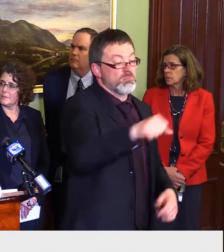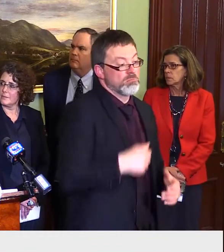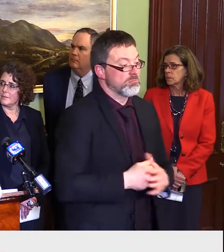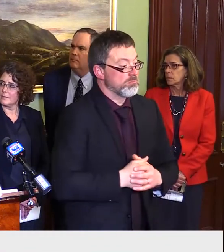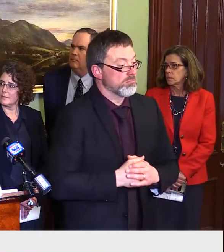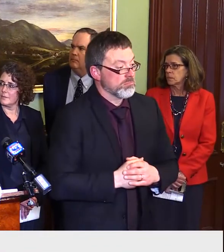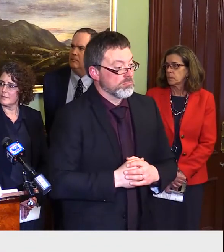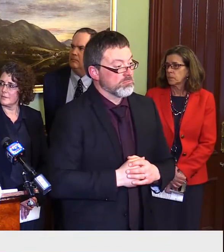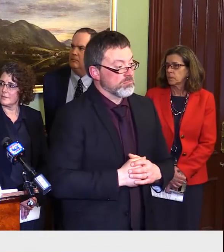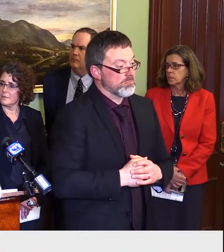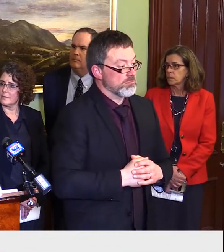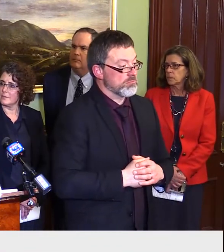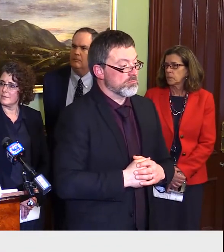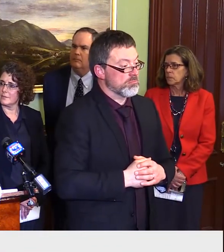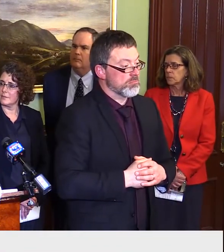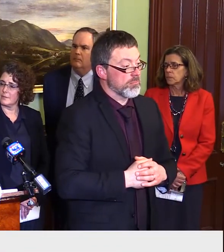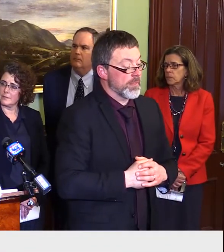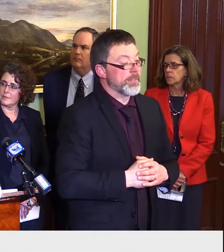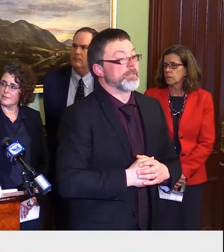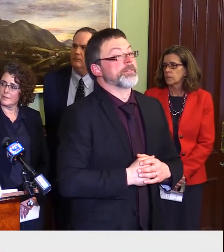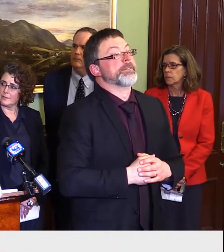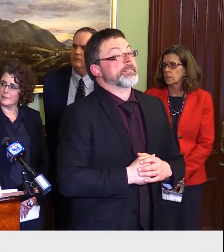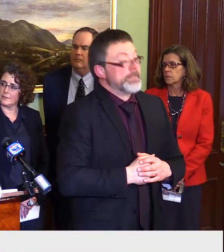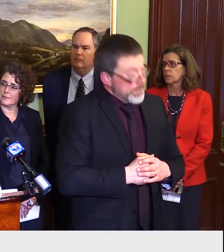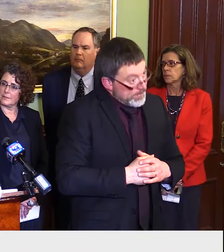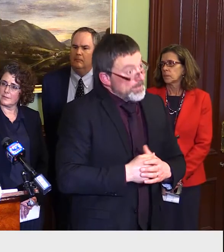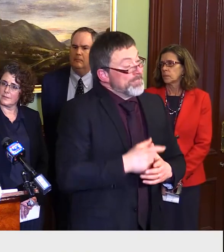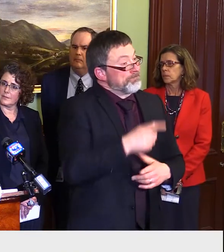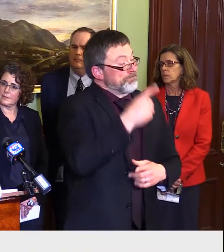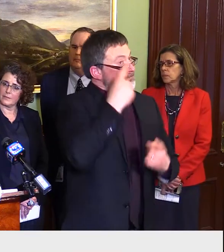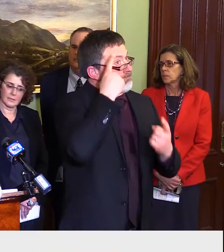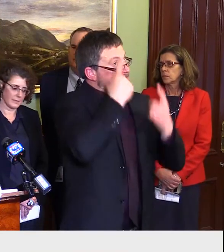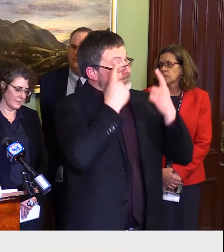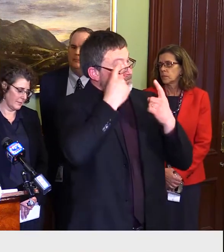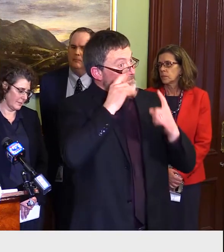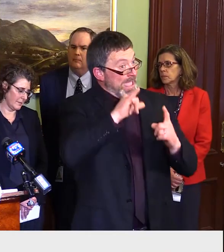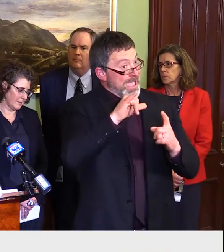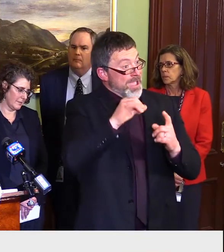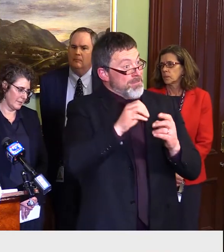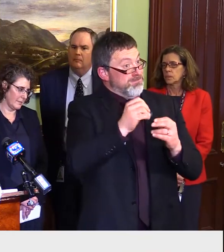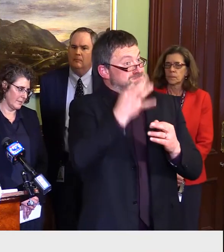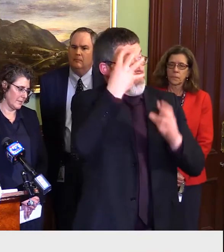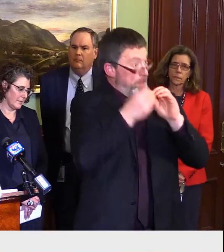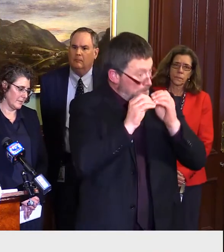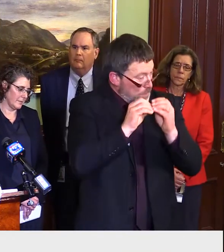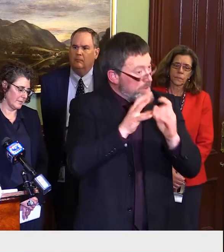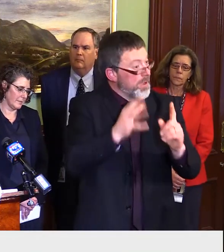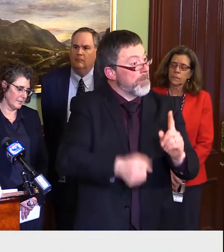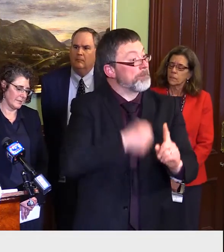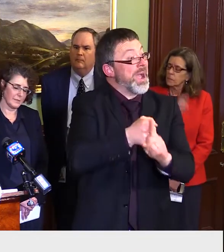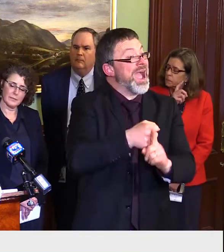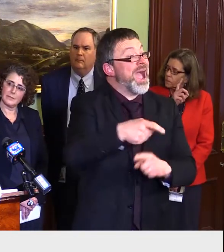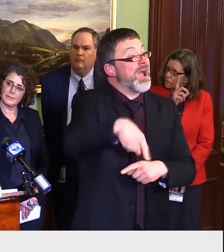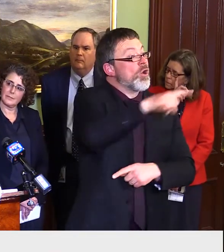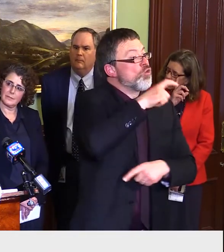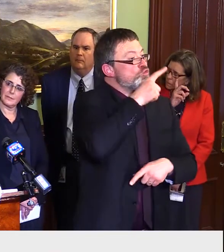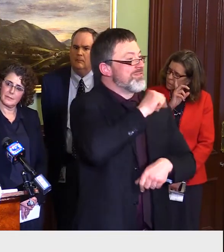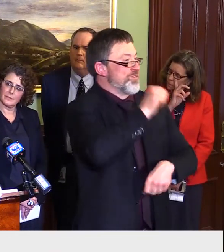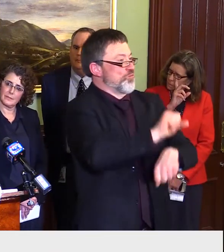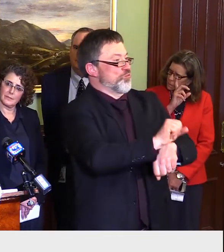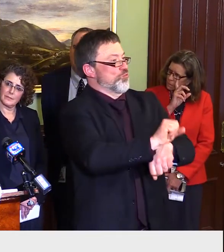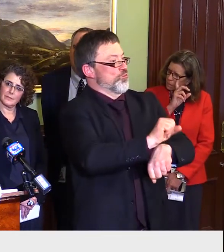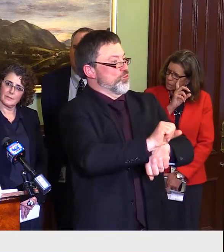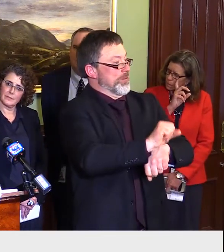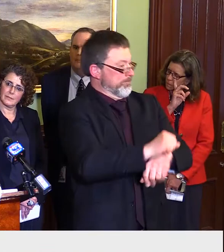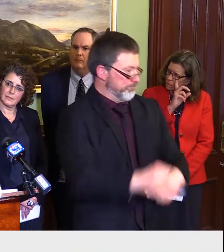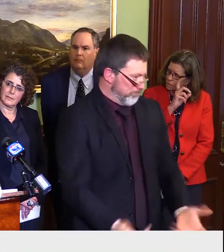Harrington. I thought it was important. I mean, obviously, this could be a burden if we're asking people to stay home for 14 days or they have loved